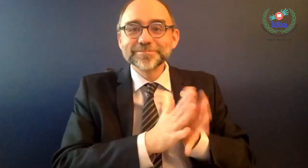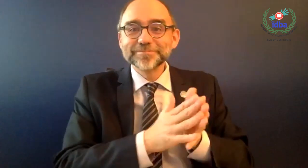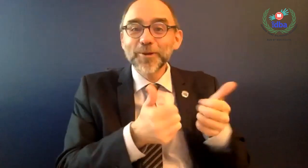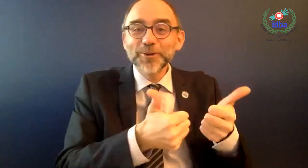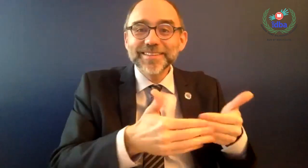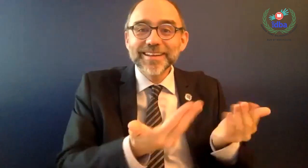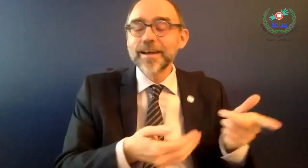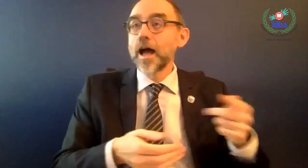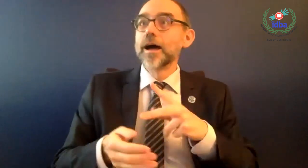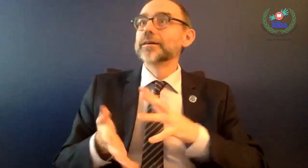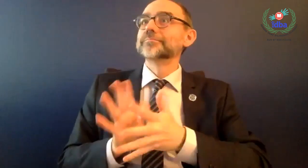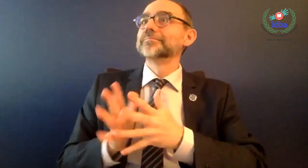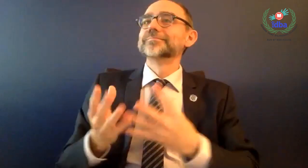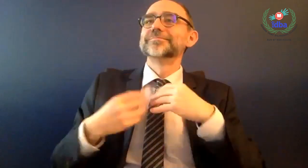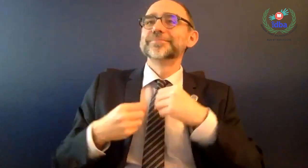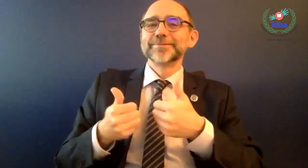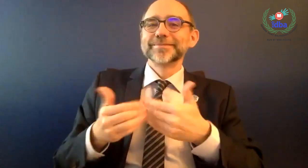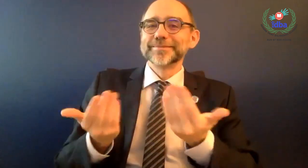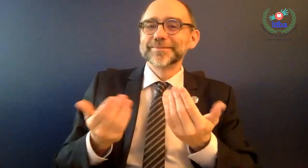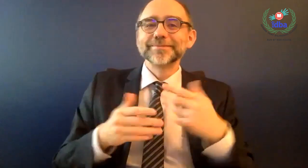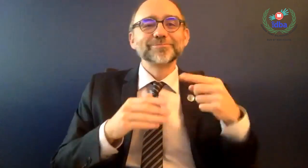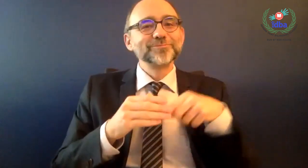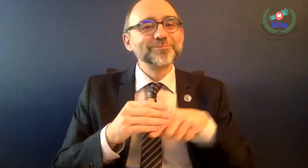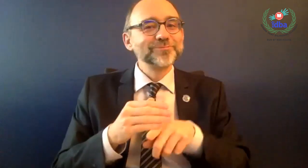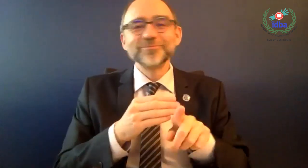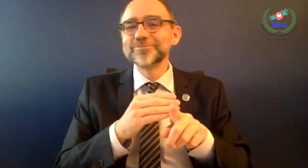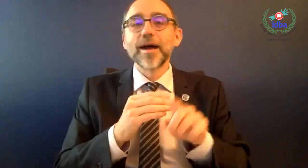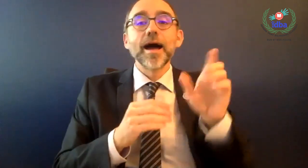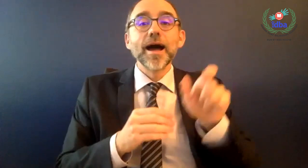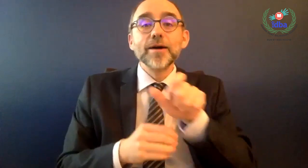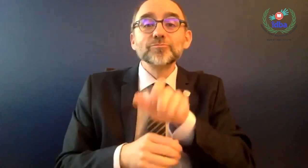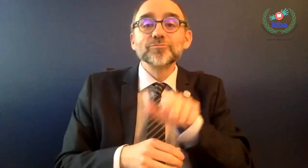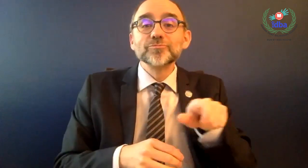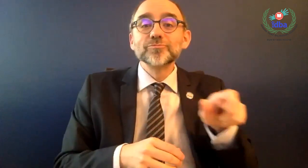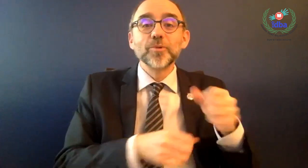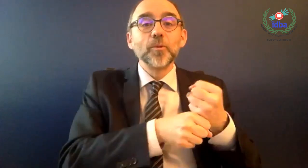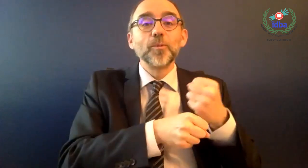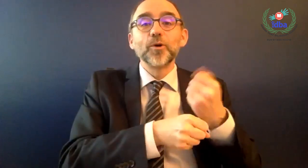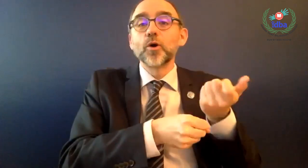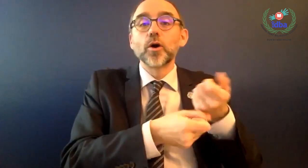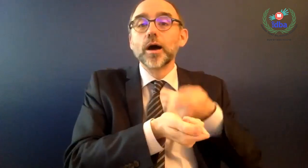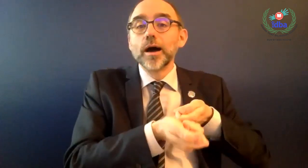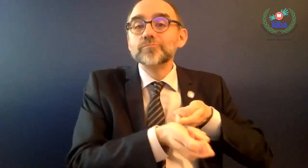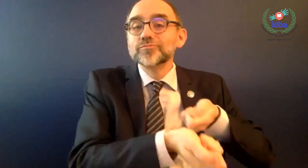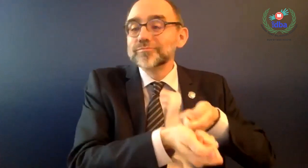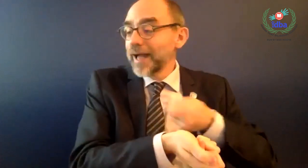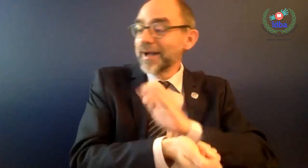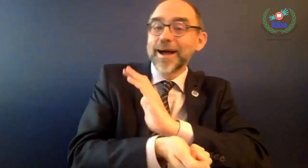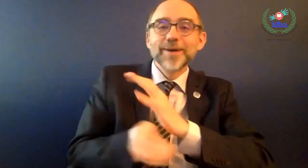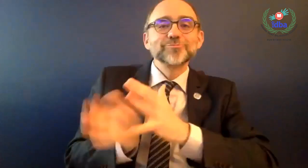happy every day and is able to communicate with his peers. That should be the positive environment. The people working there, maybe